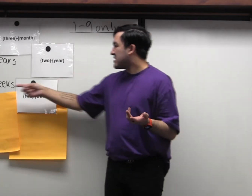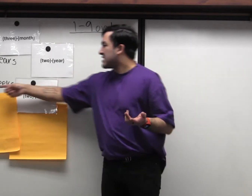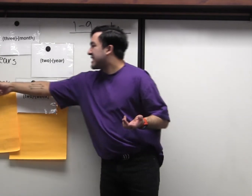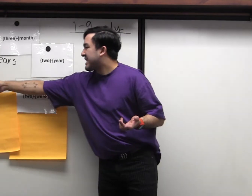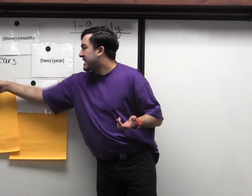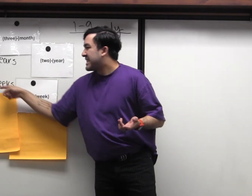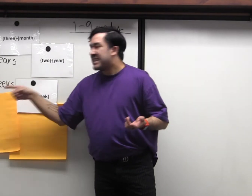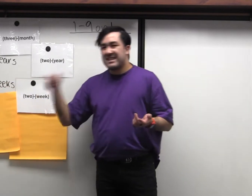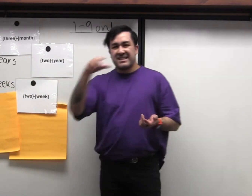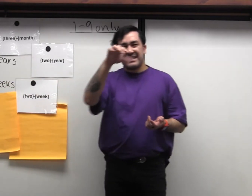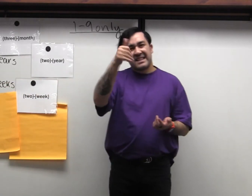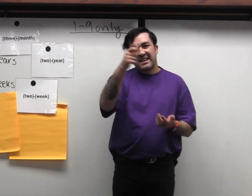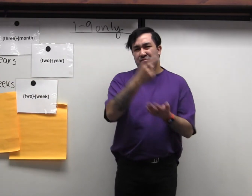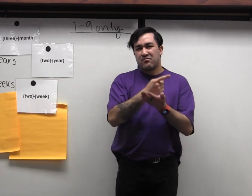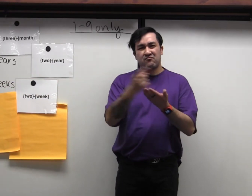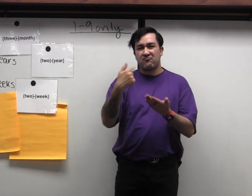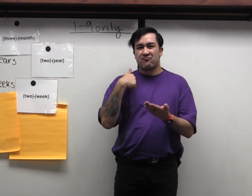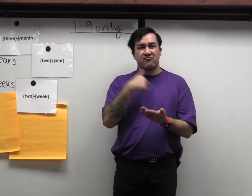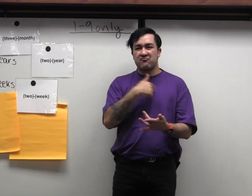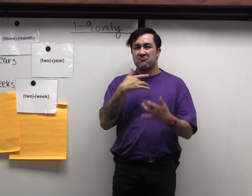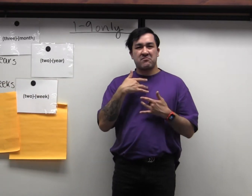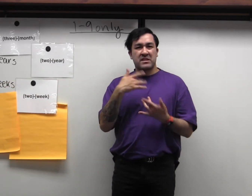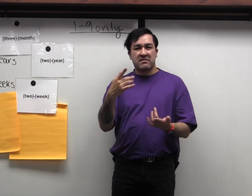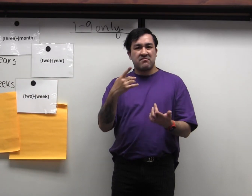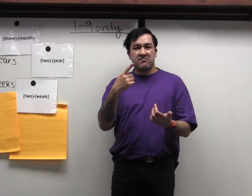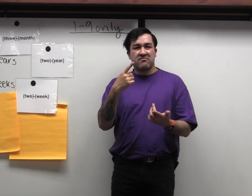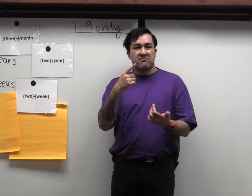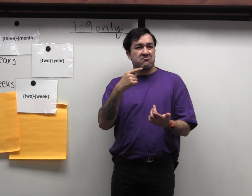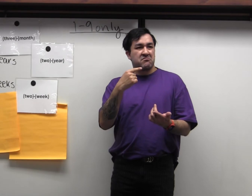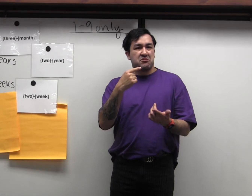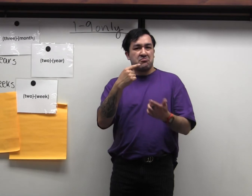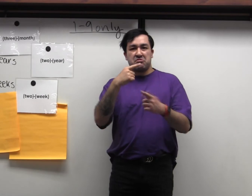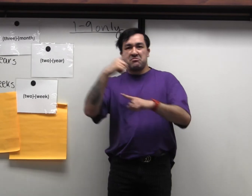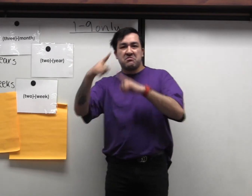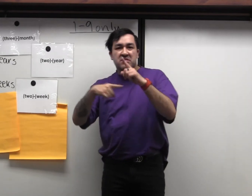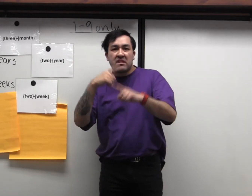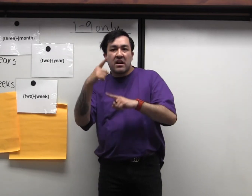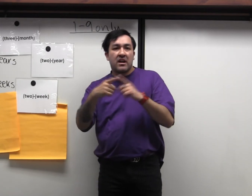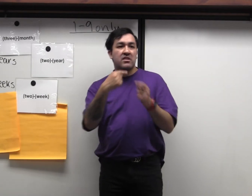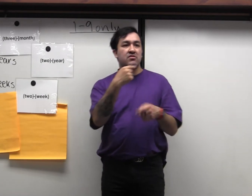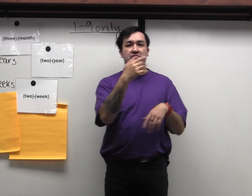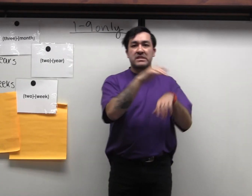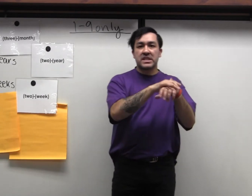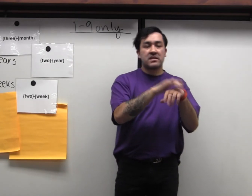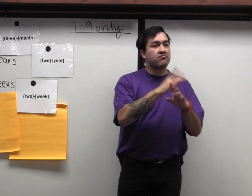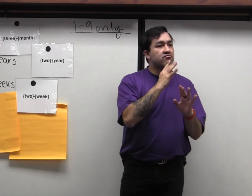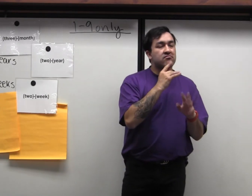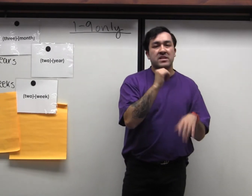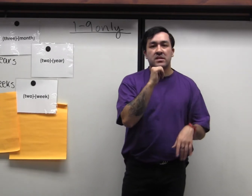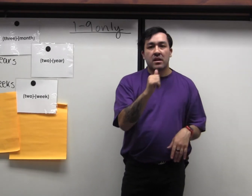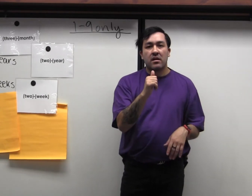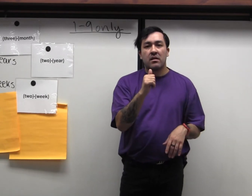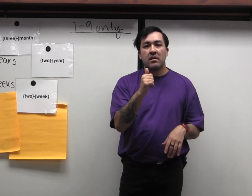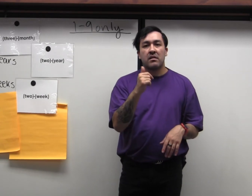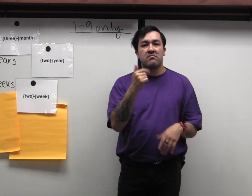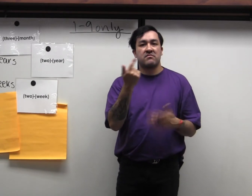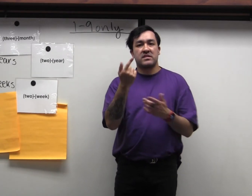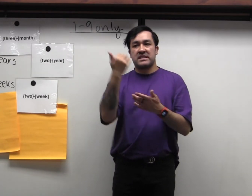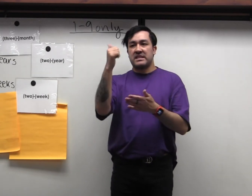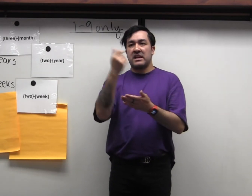why can we not go above 9? Why can't we do 10 weeks? Well, often enough, even in English, you hardly